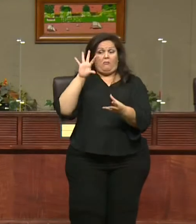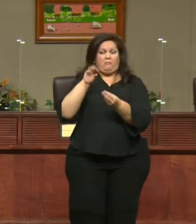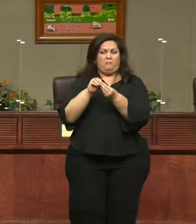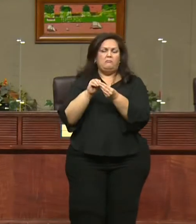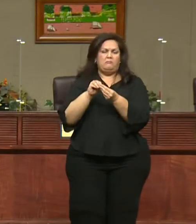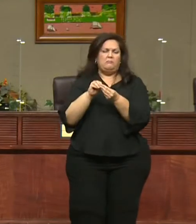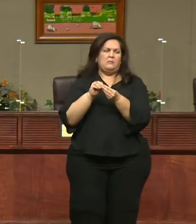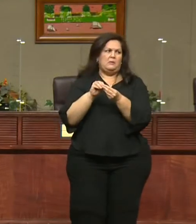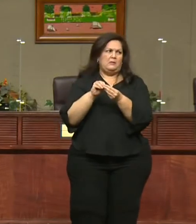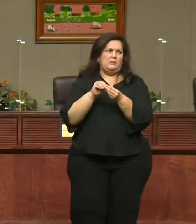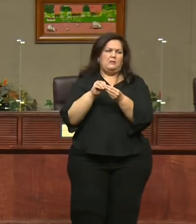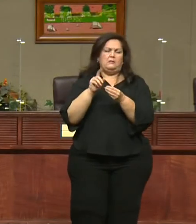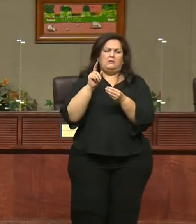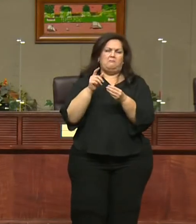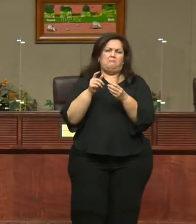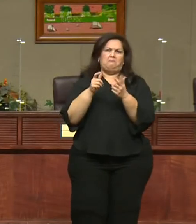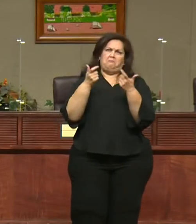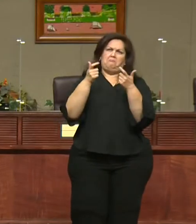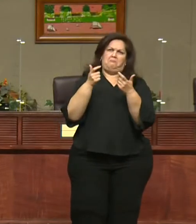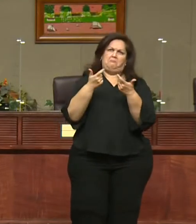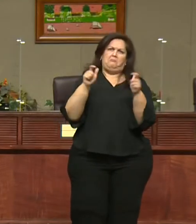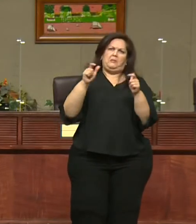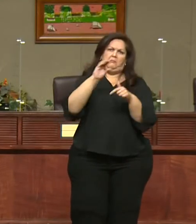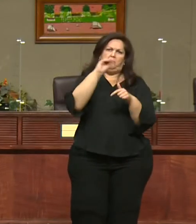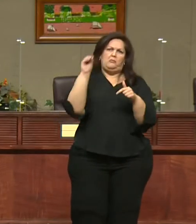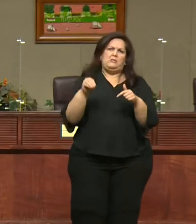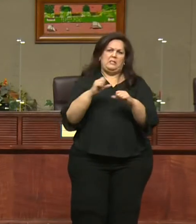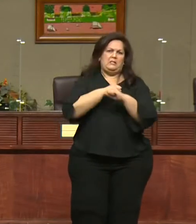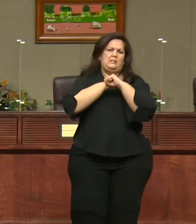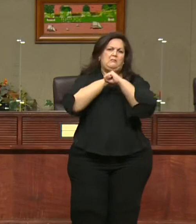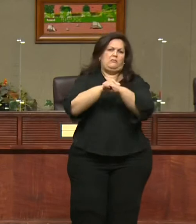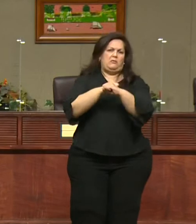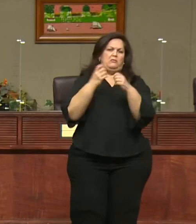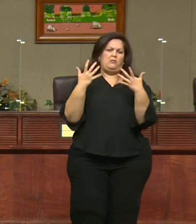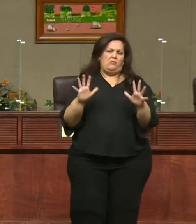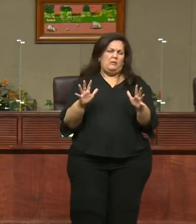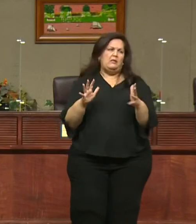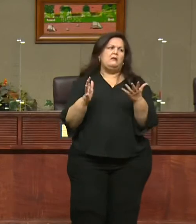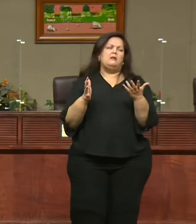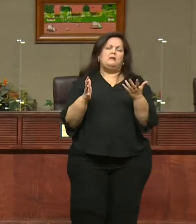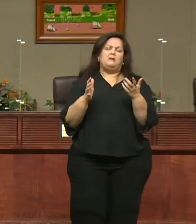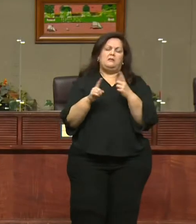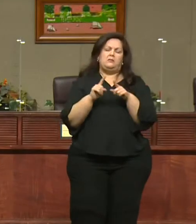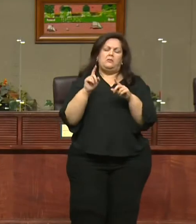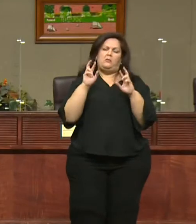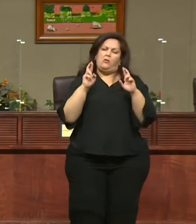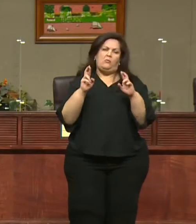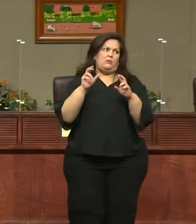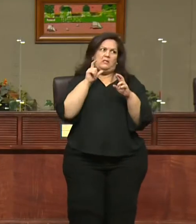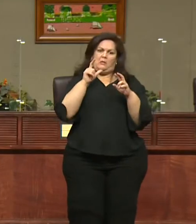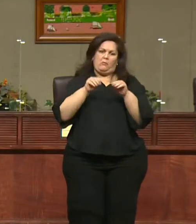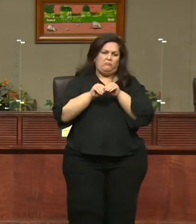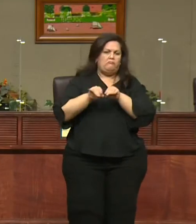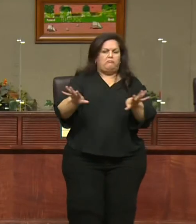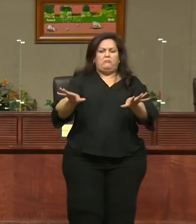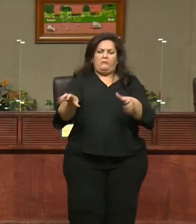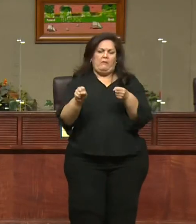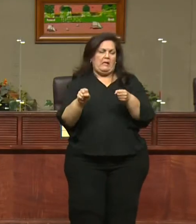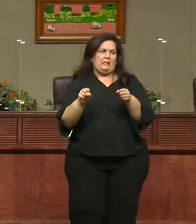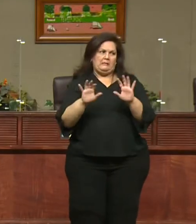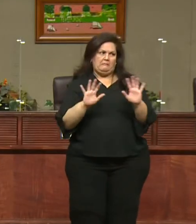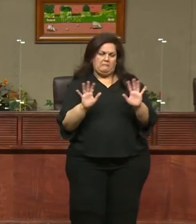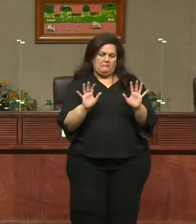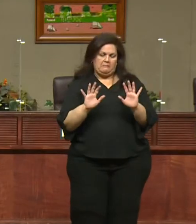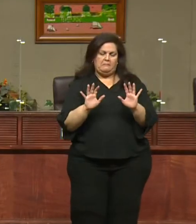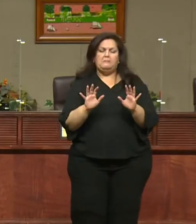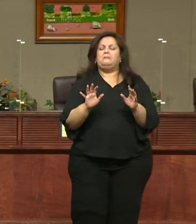segment of the population protected is less likely that something will spread and develop quickly and very quickly. But again, with a